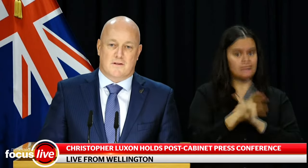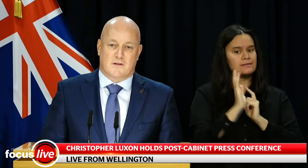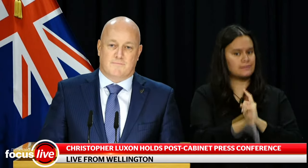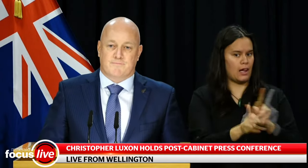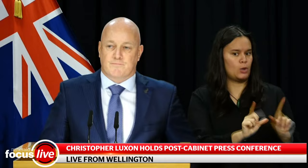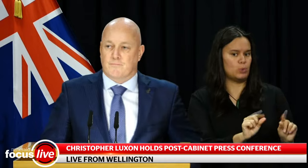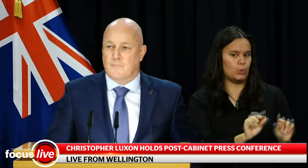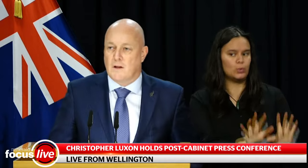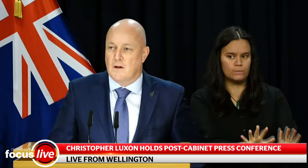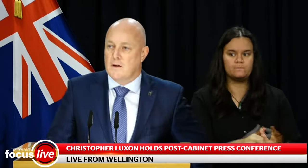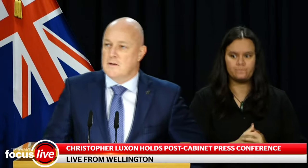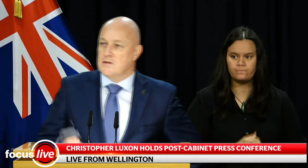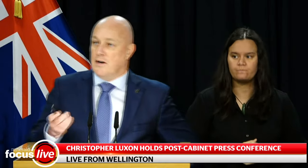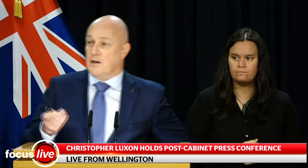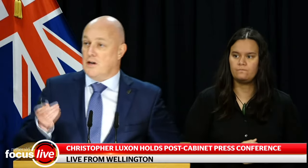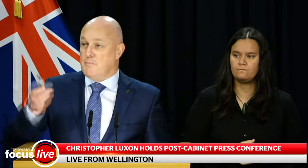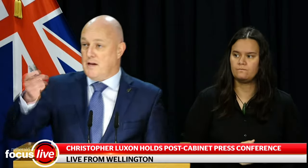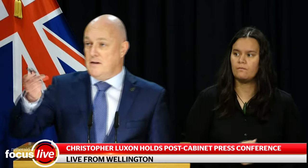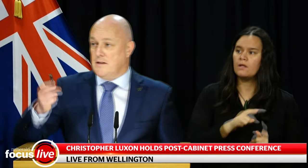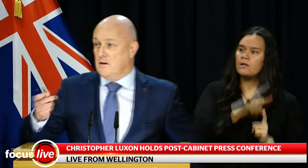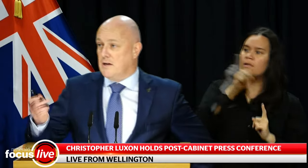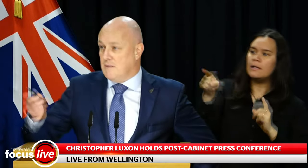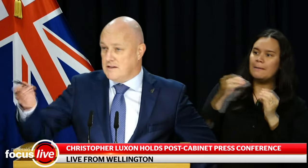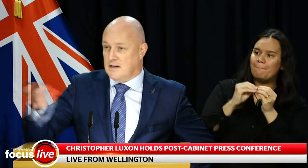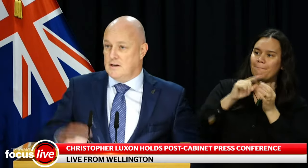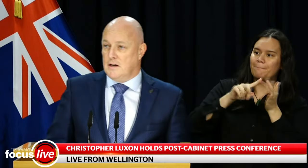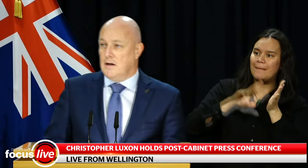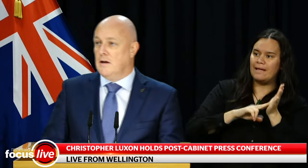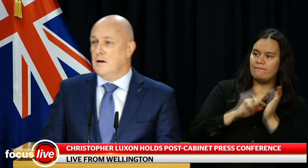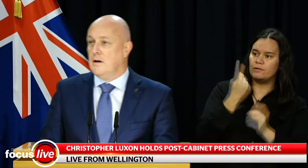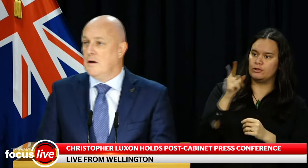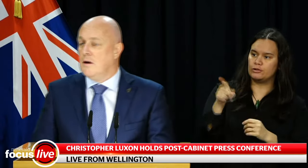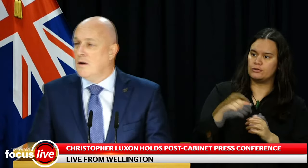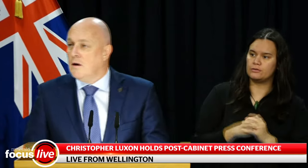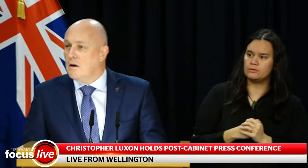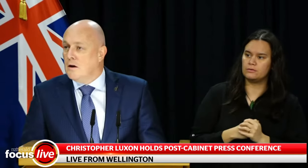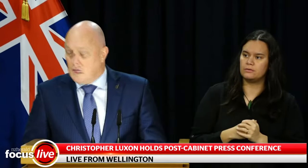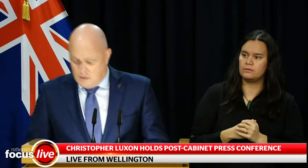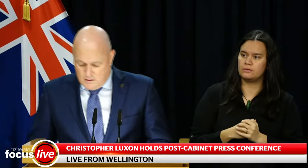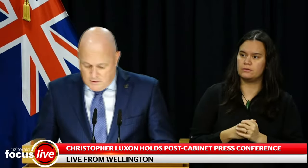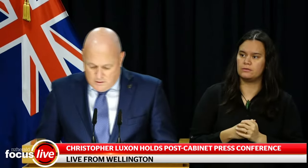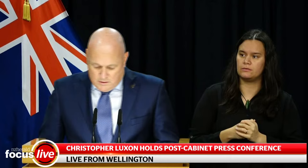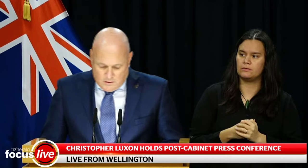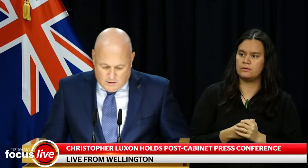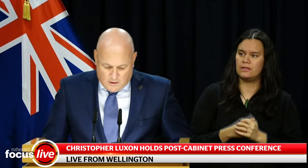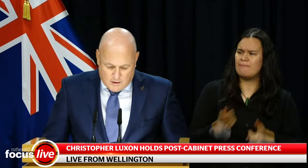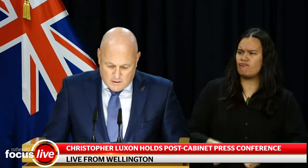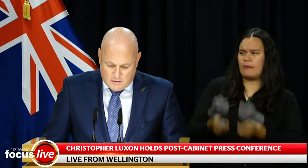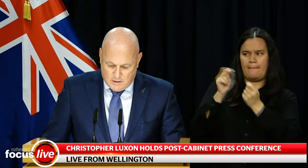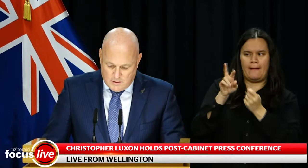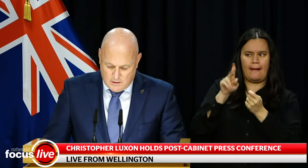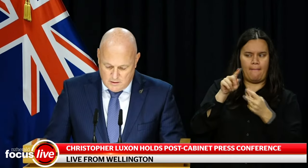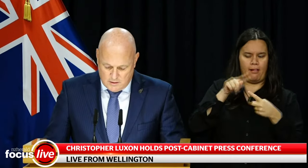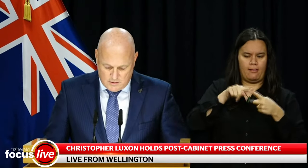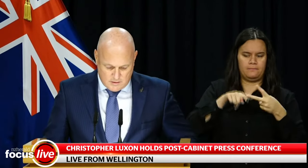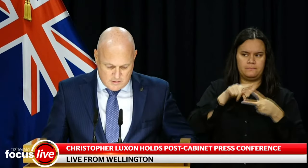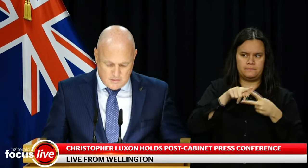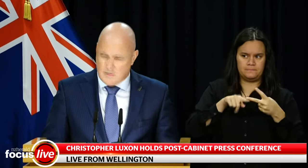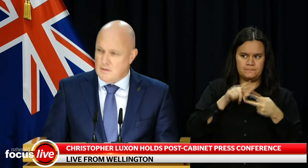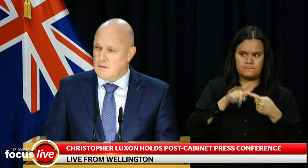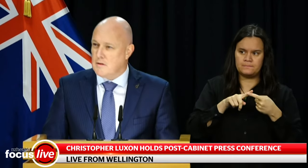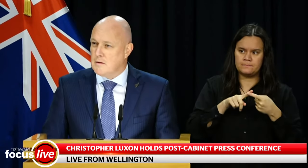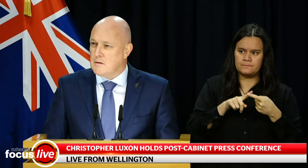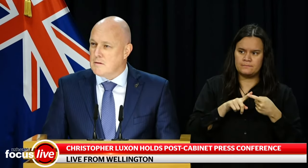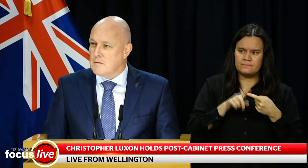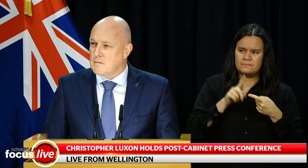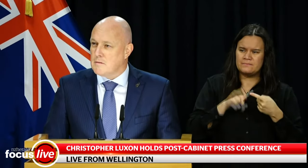we're very focused on. Sorry, can I go to Ben and then I'll come back down? Thank you. Just a couple of issues. Can I update on a process sort of thing